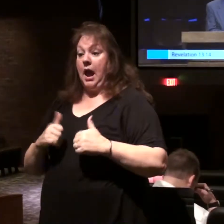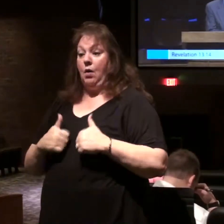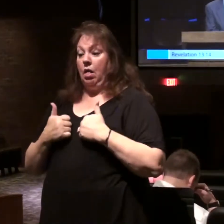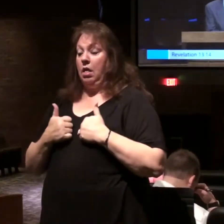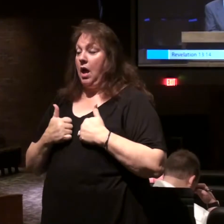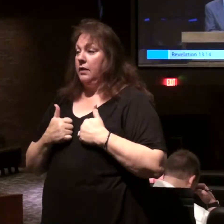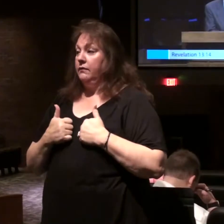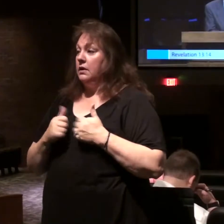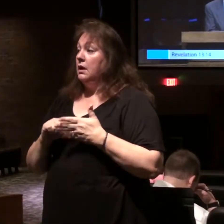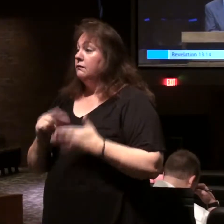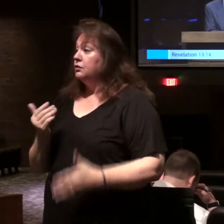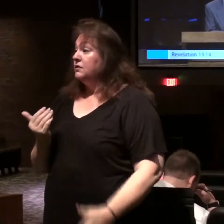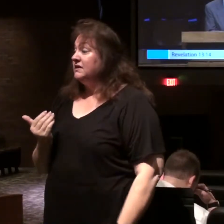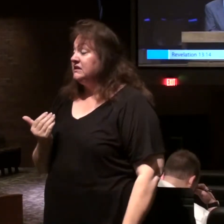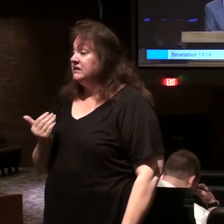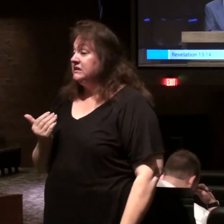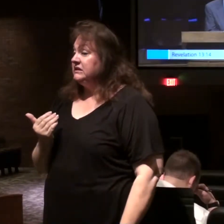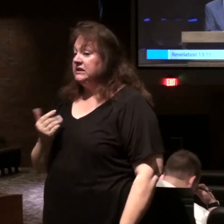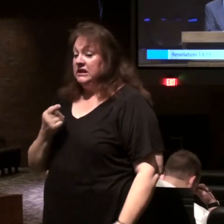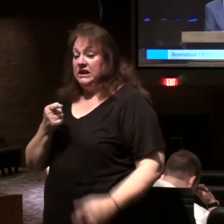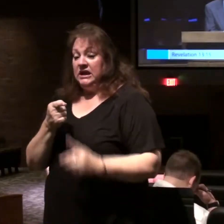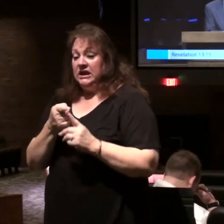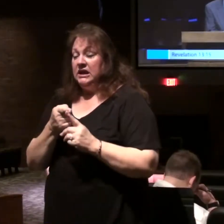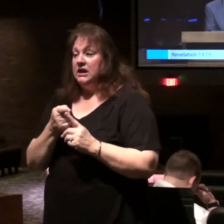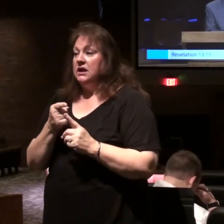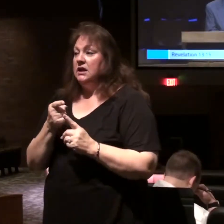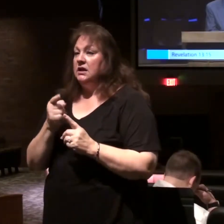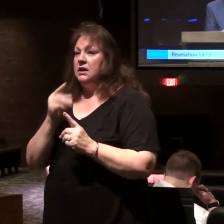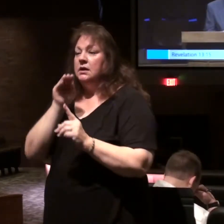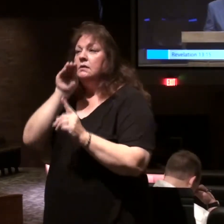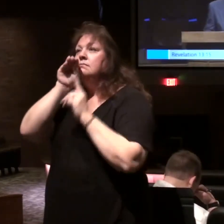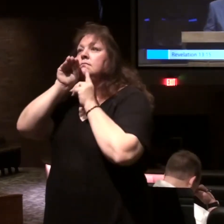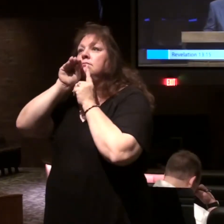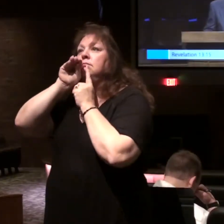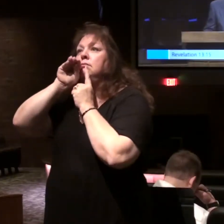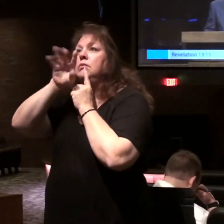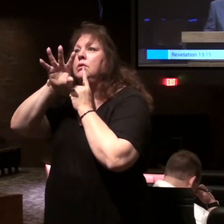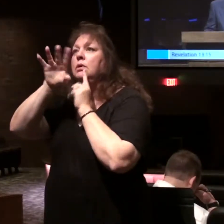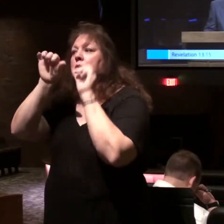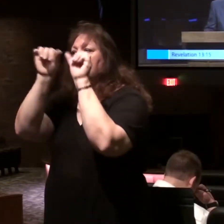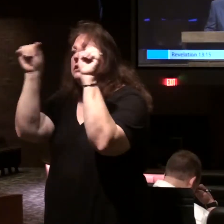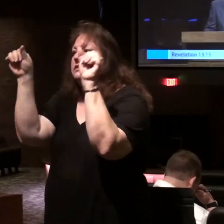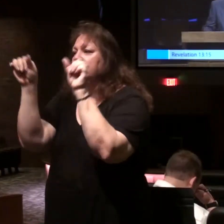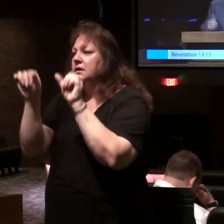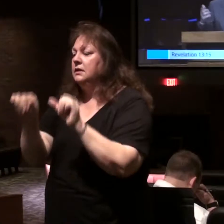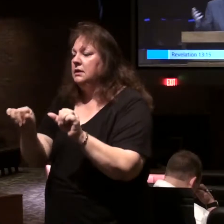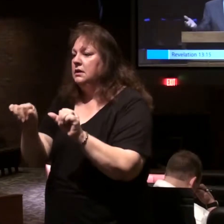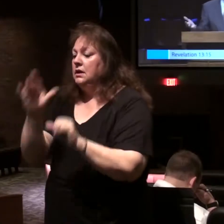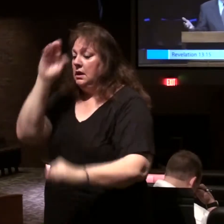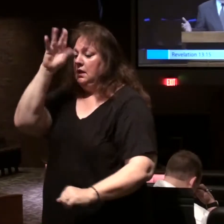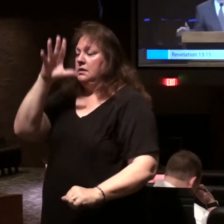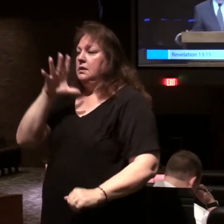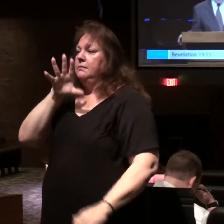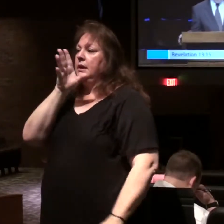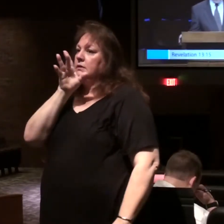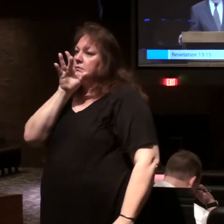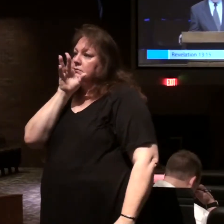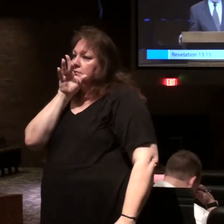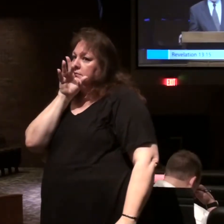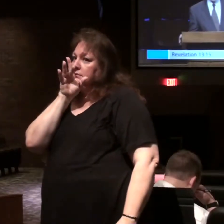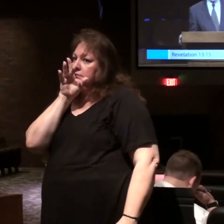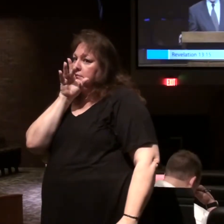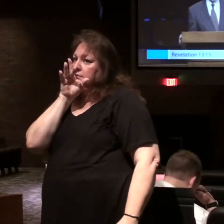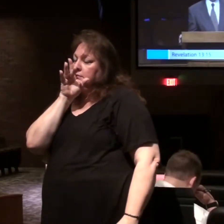then amazingly verse 15 it was given to him to give breath to the image of the beast. So the image would even speak.